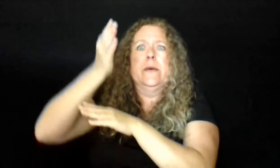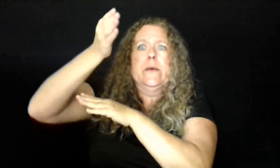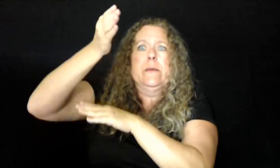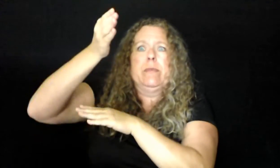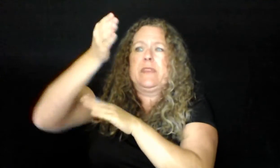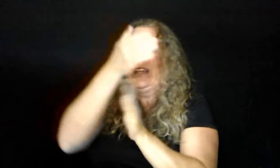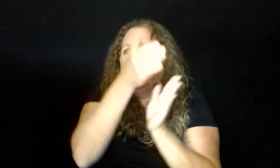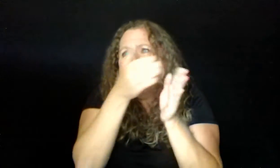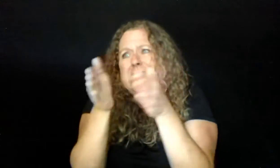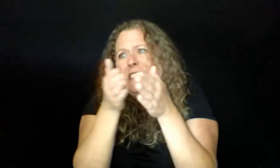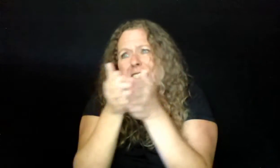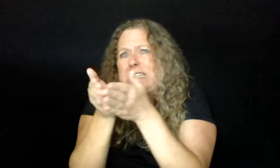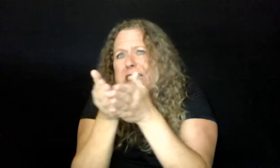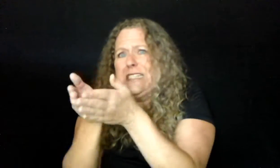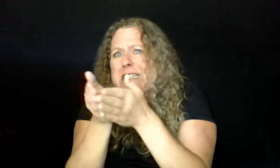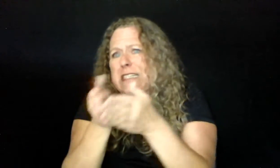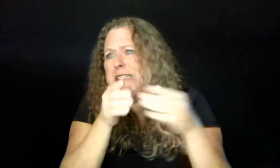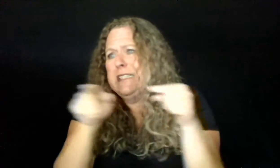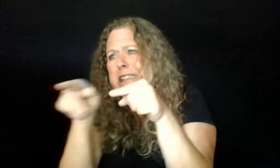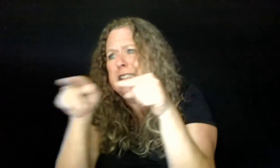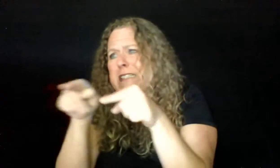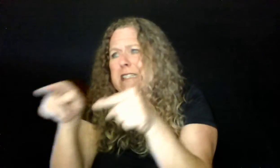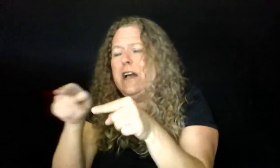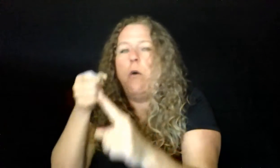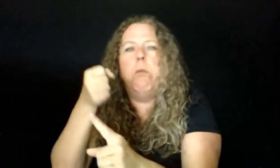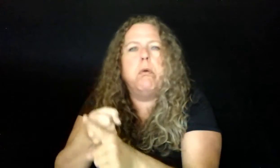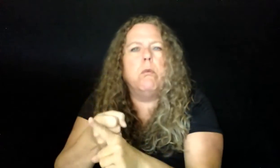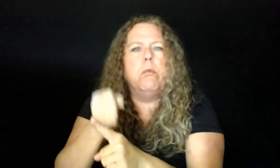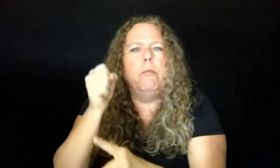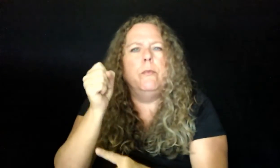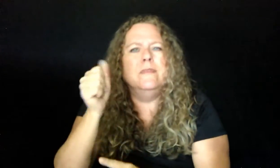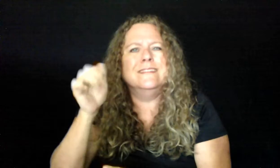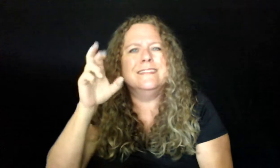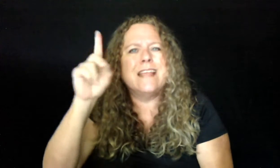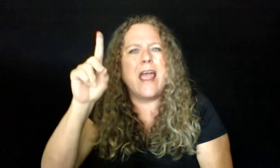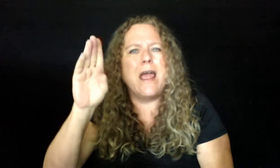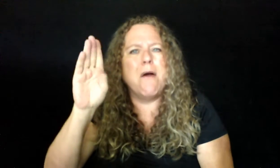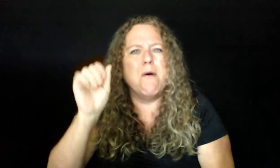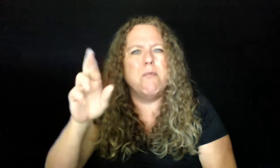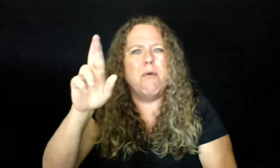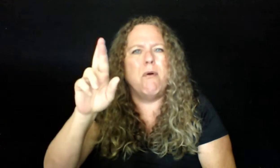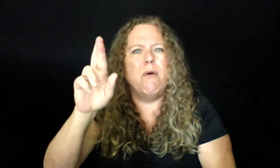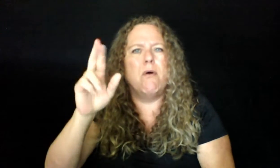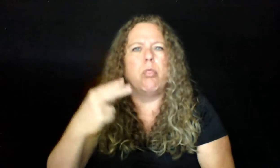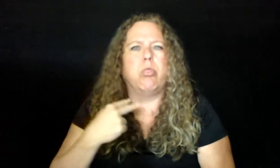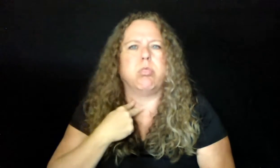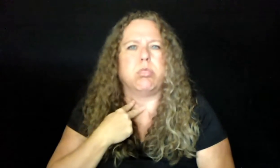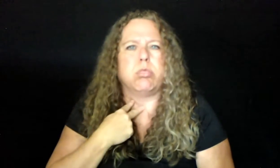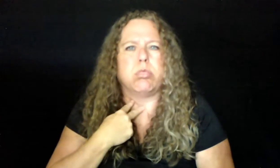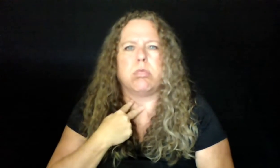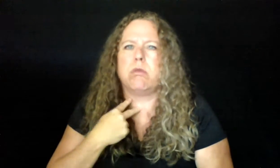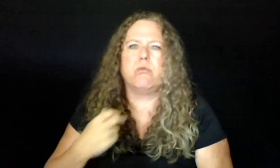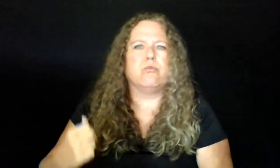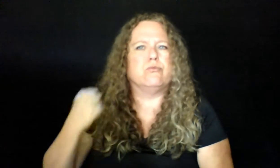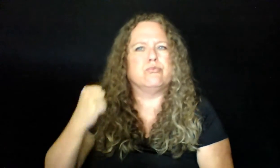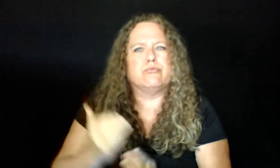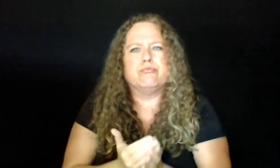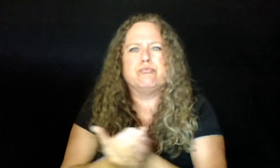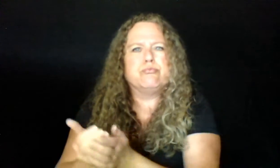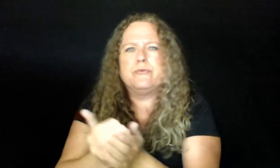ship struck a sandbar and ran aground. The bow stuck fast and would not move, and the stern was broken to